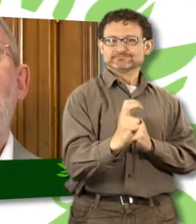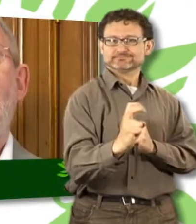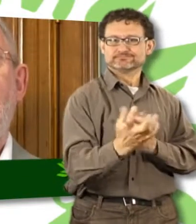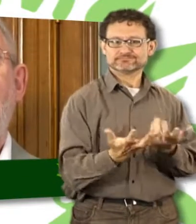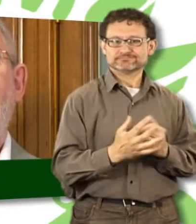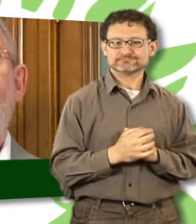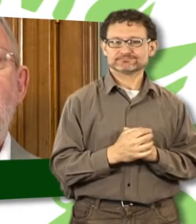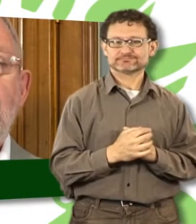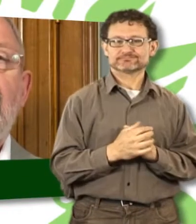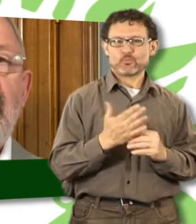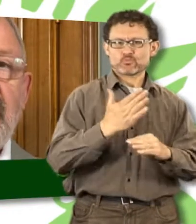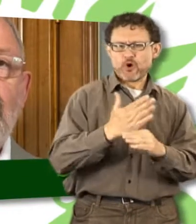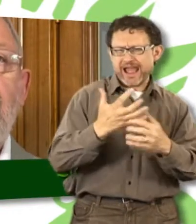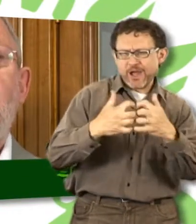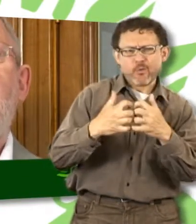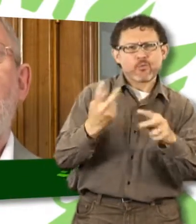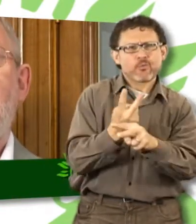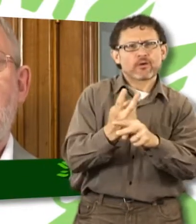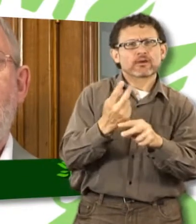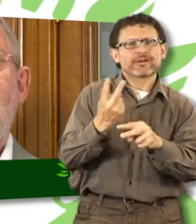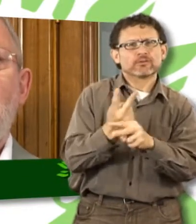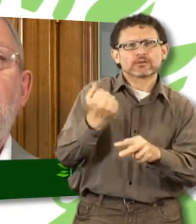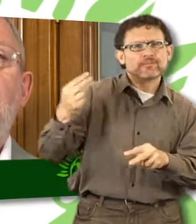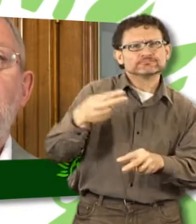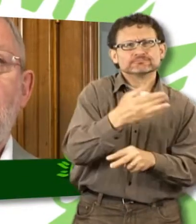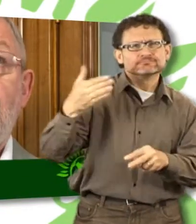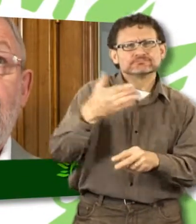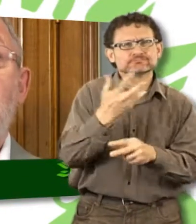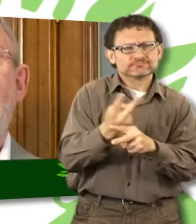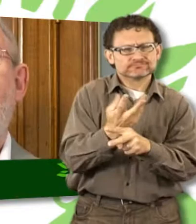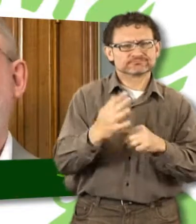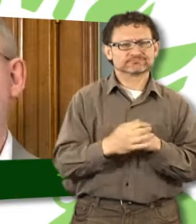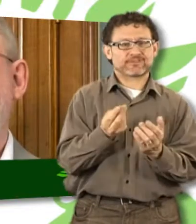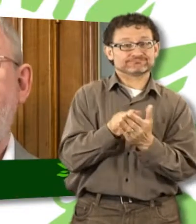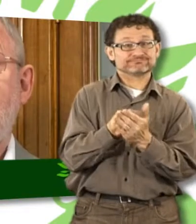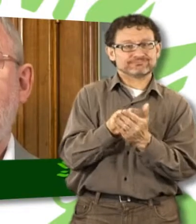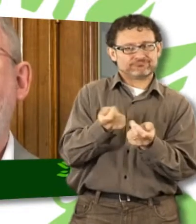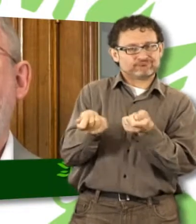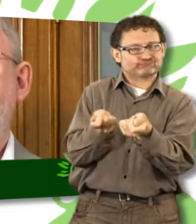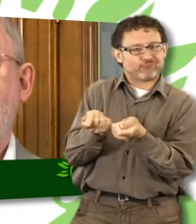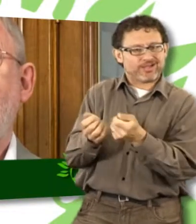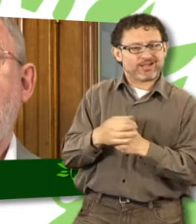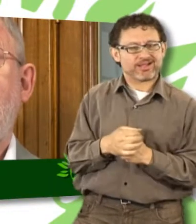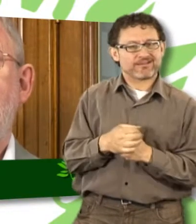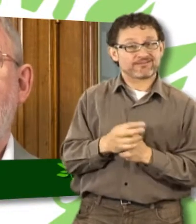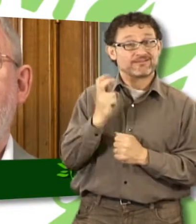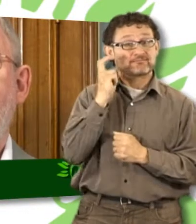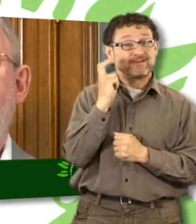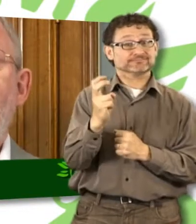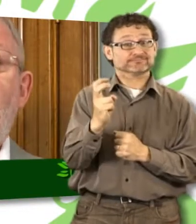change that deal. We need you to let us regulate the buses so we can control the frequency and the service and also the